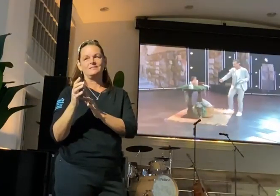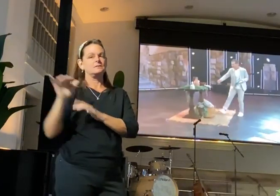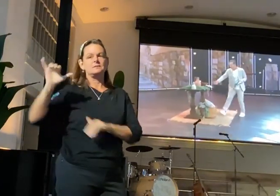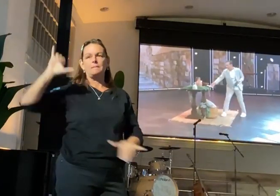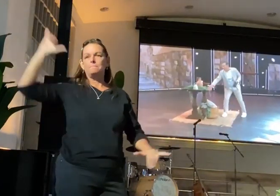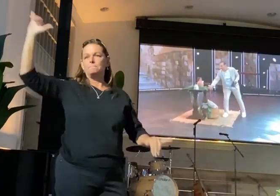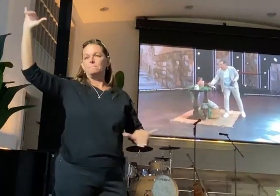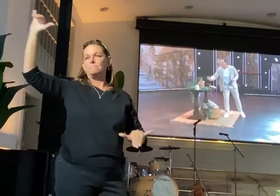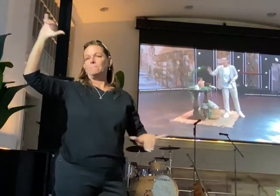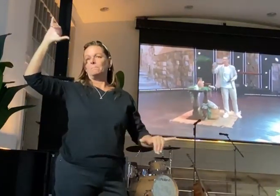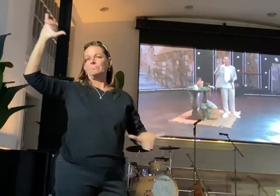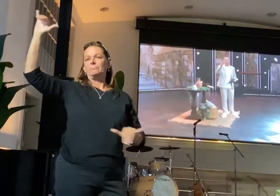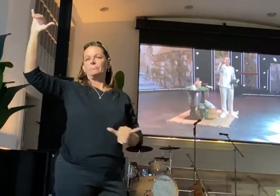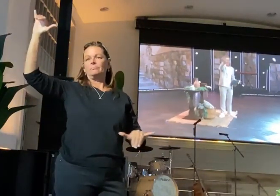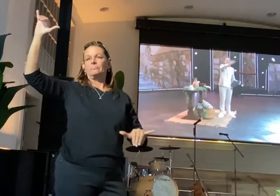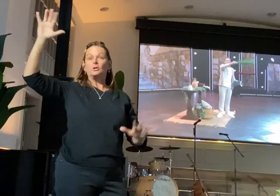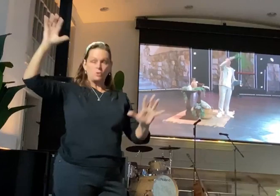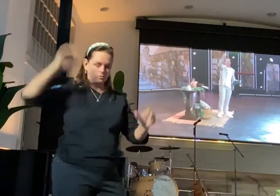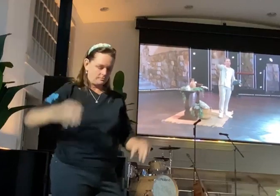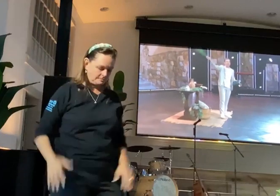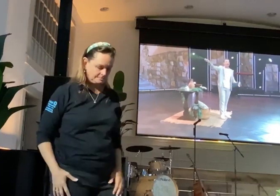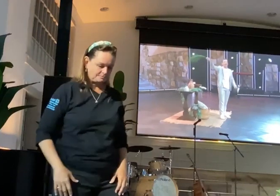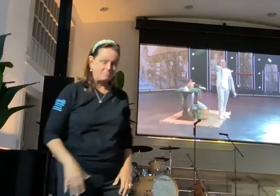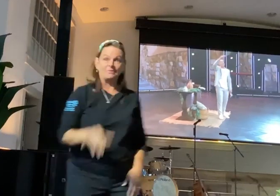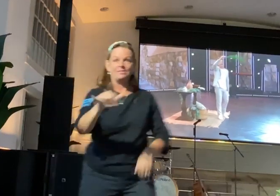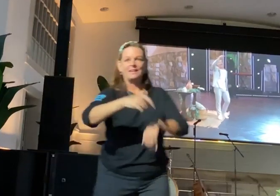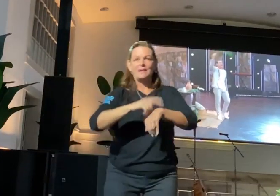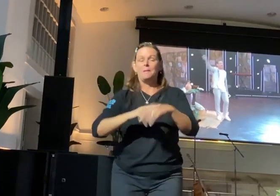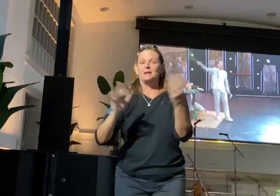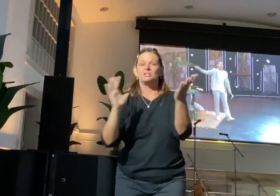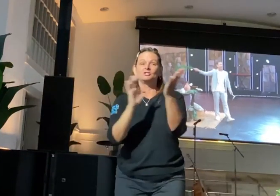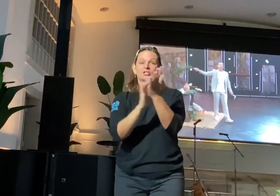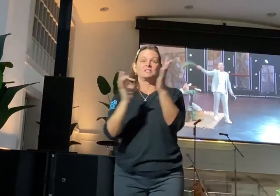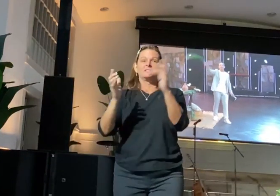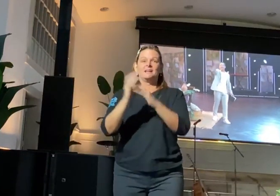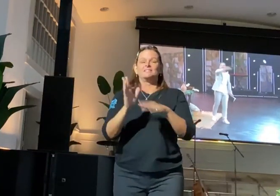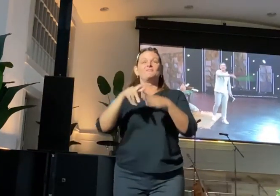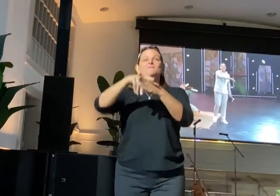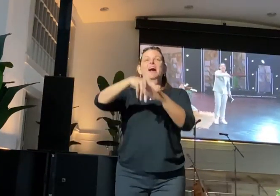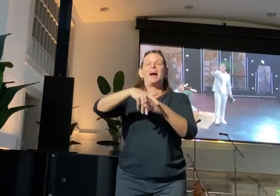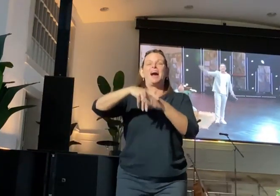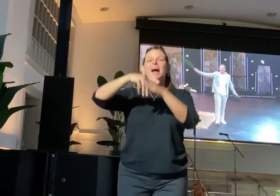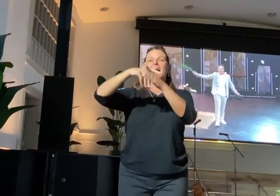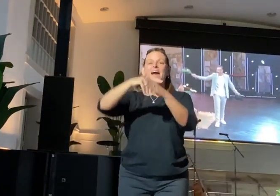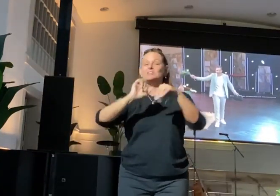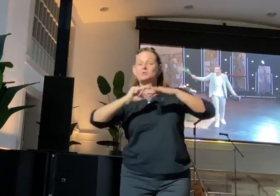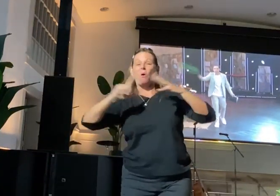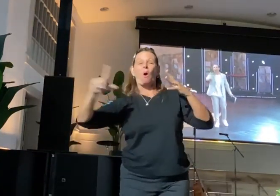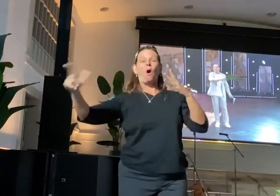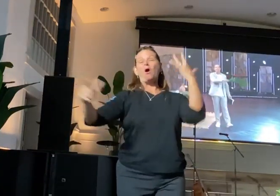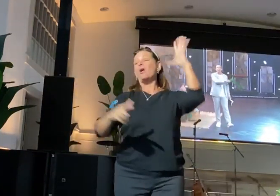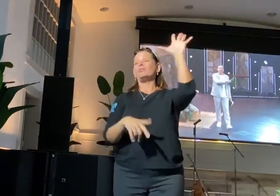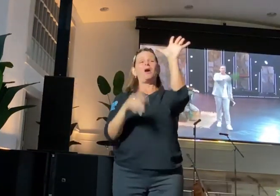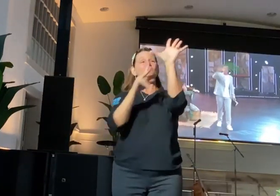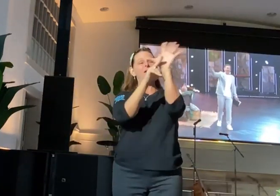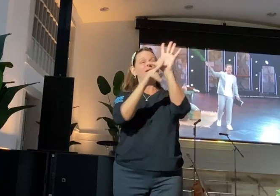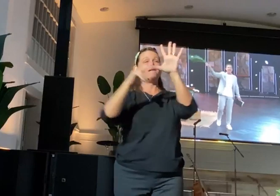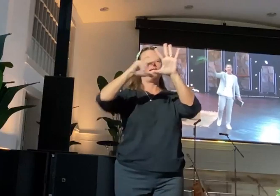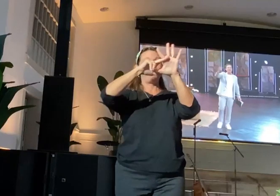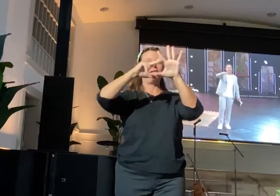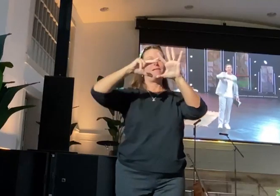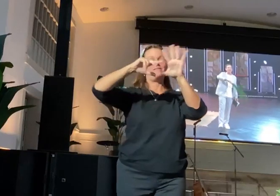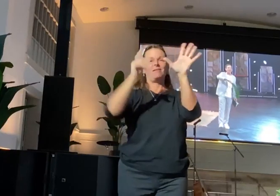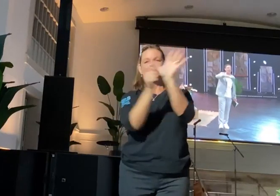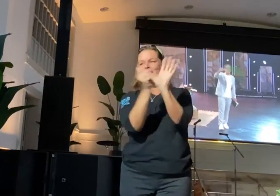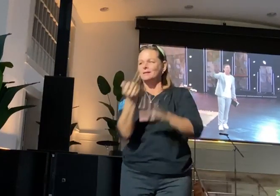they were waving palm branches, and they were shouting, "Hosanna! Hosanna! Blessed is he who comes in